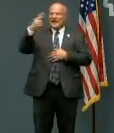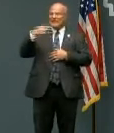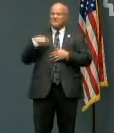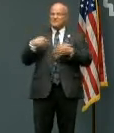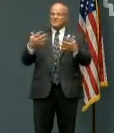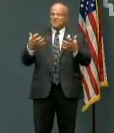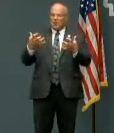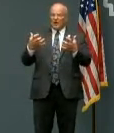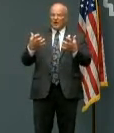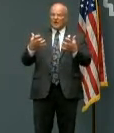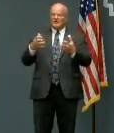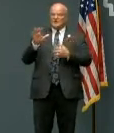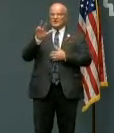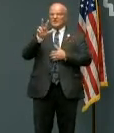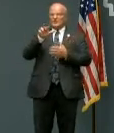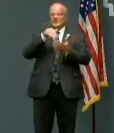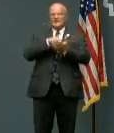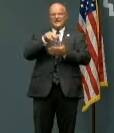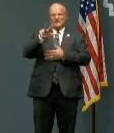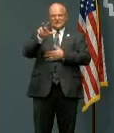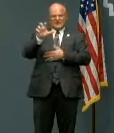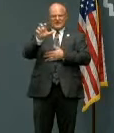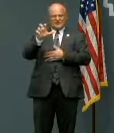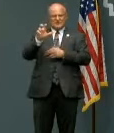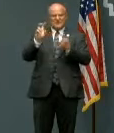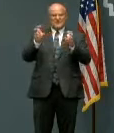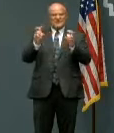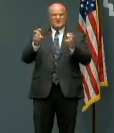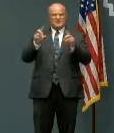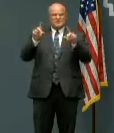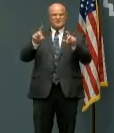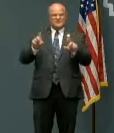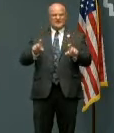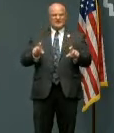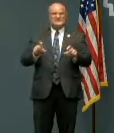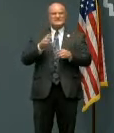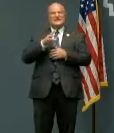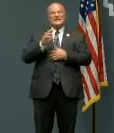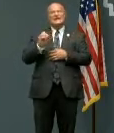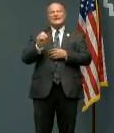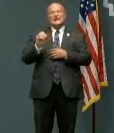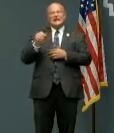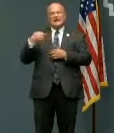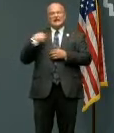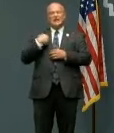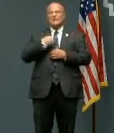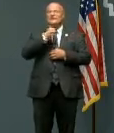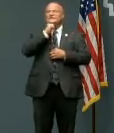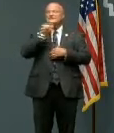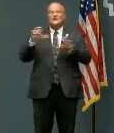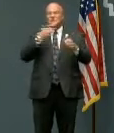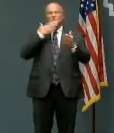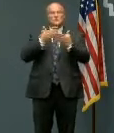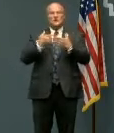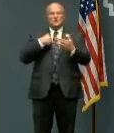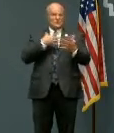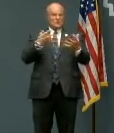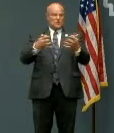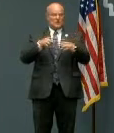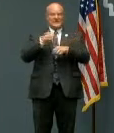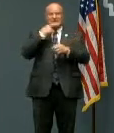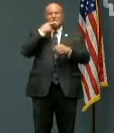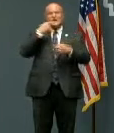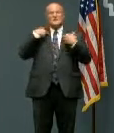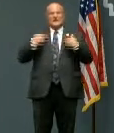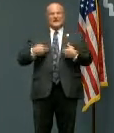like it to be. It was 3,300 in terms of tests, and we did not do as well as we'd like to in the